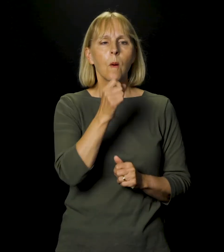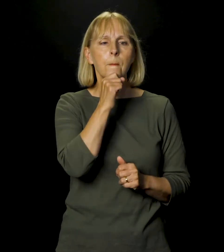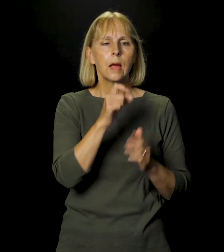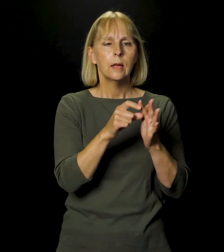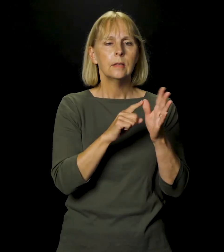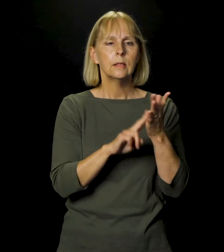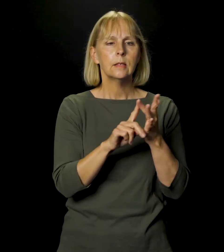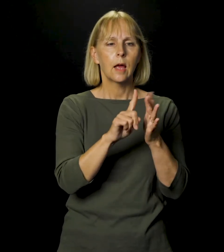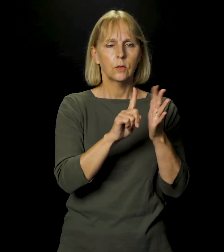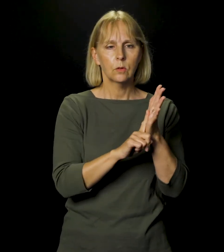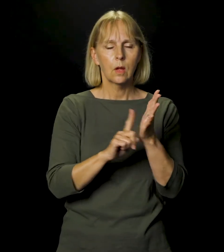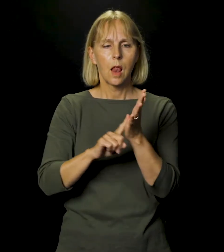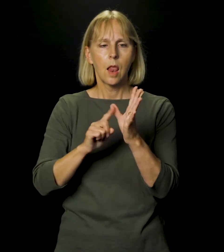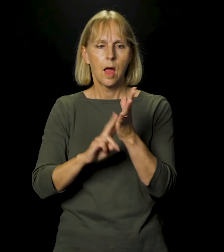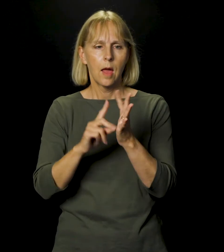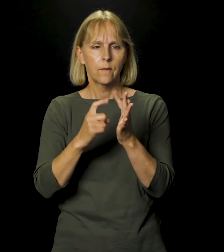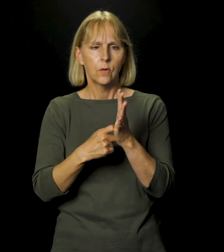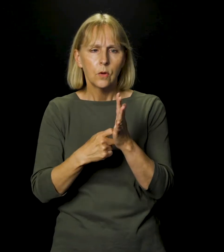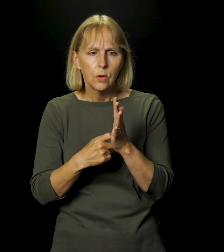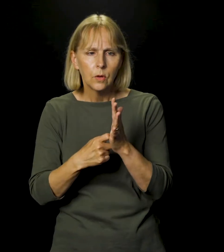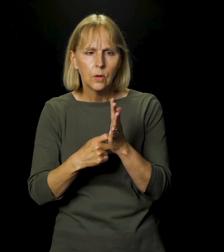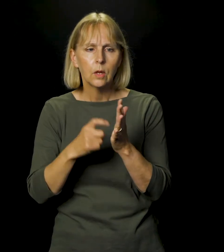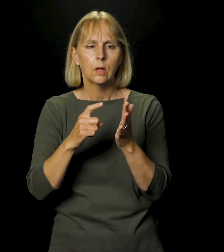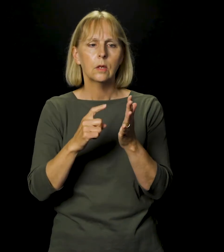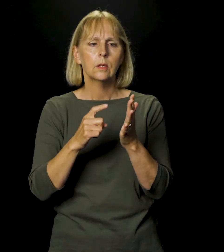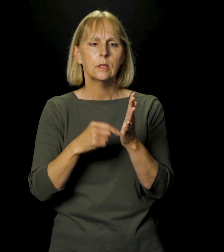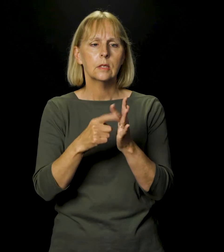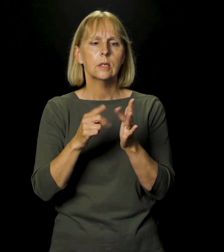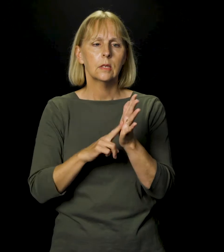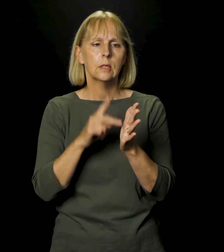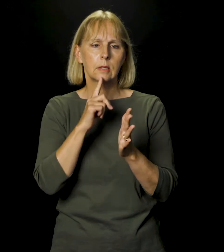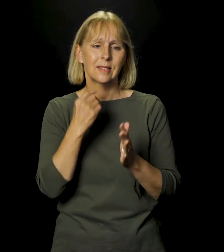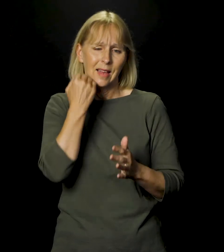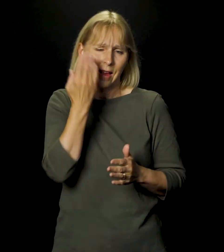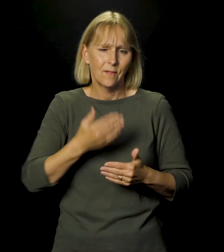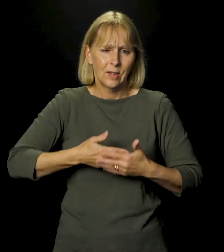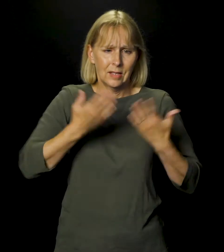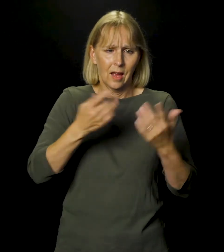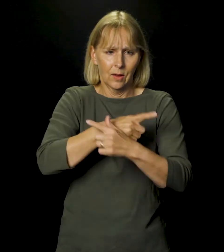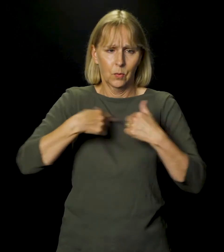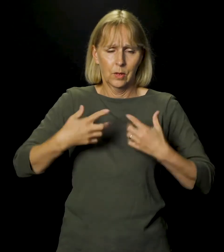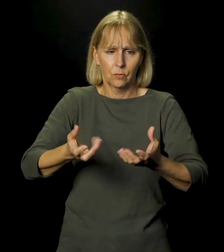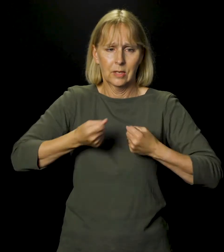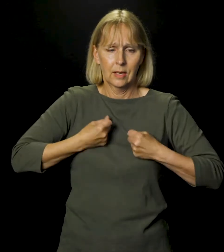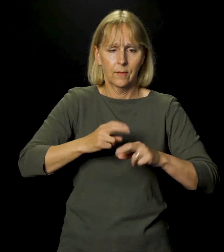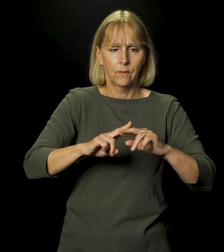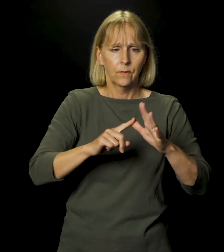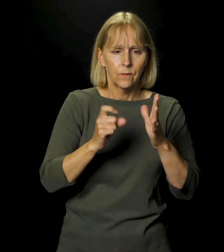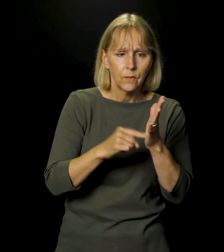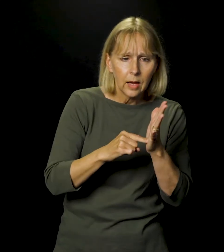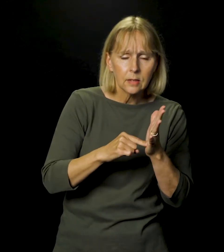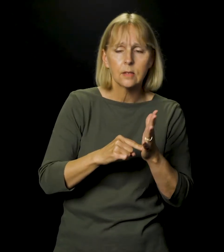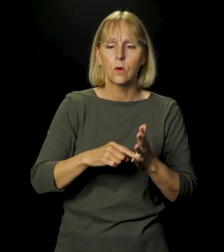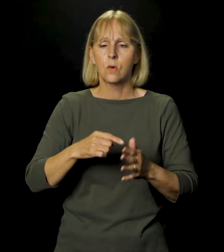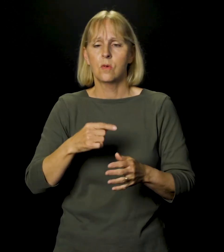"Every day we're assaulted with facts, pseudo-facts, jibber-jabber and rumour, all posing as information. Trying to figure out what